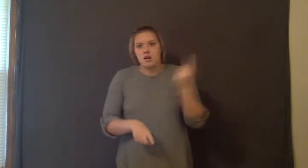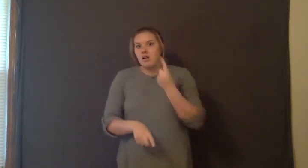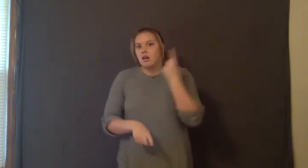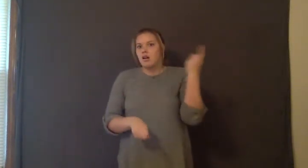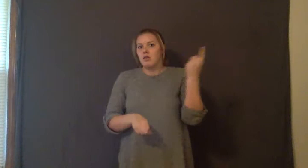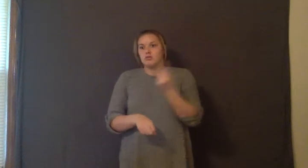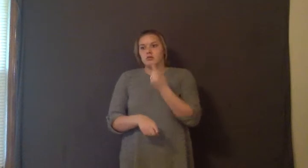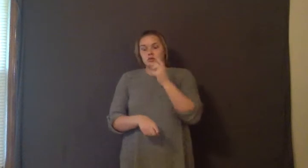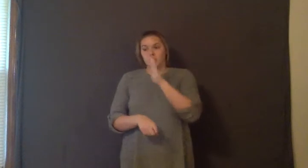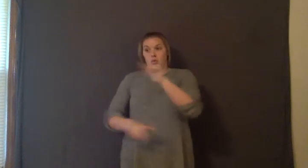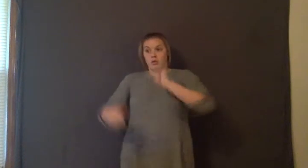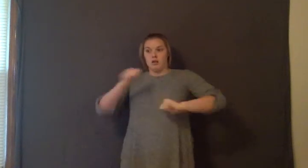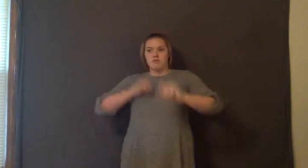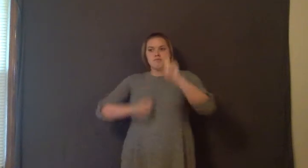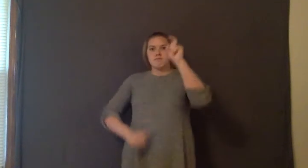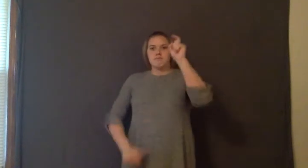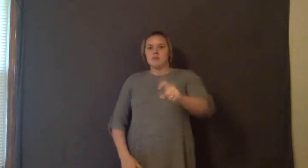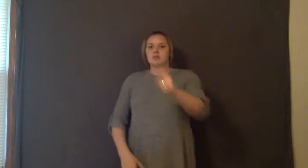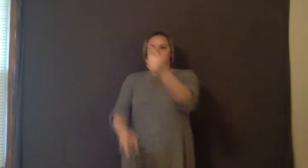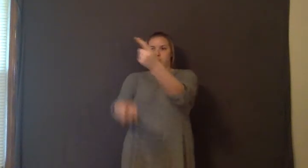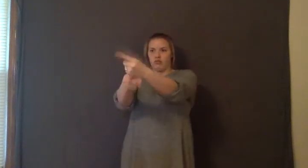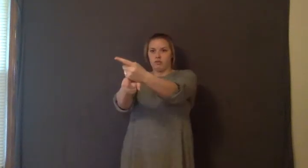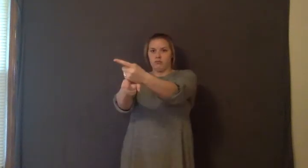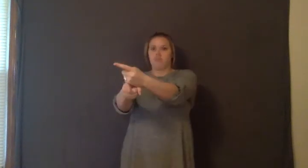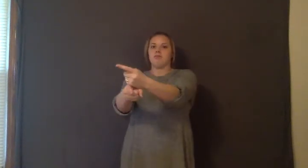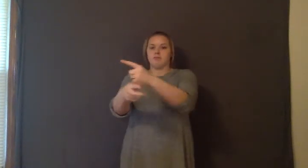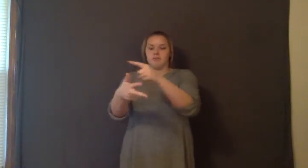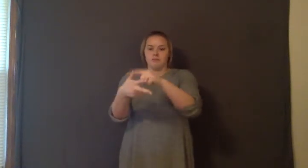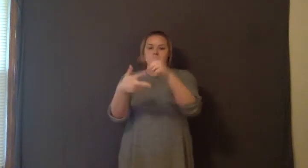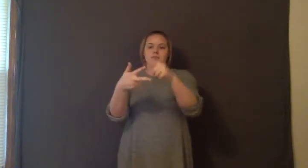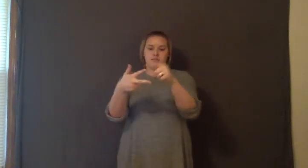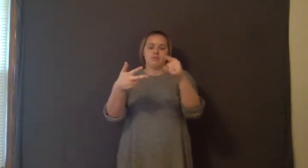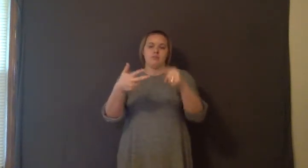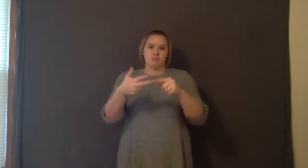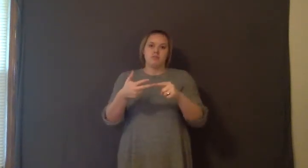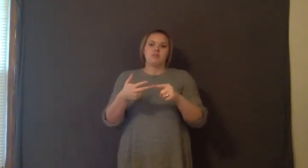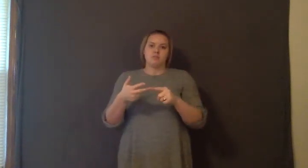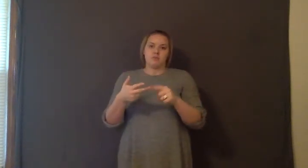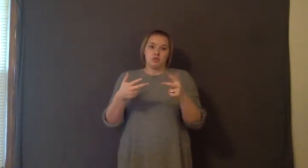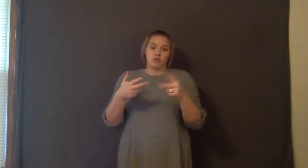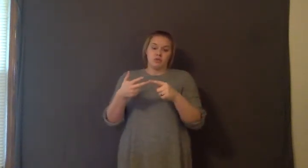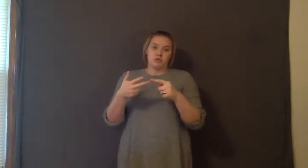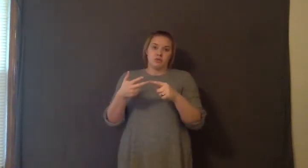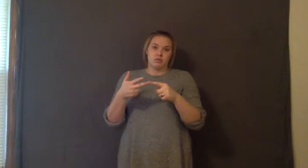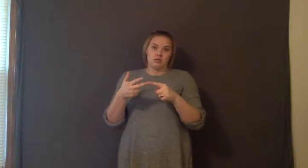that." Then finally she said, "The third thing I want you to promise me is that you'll never drink alcohol."